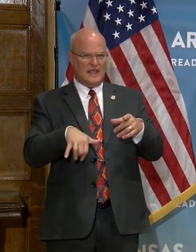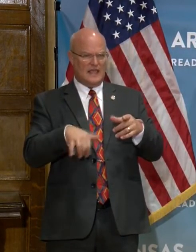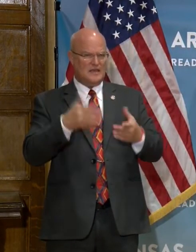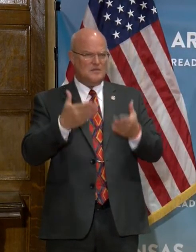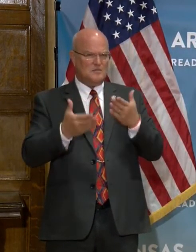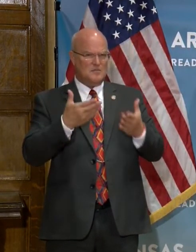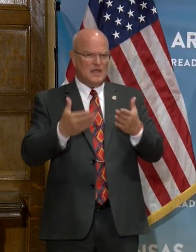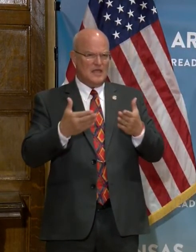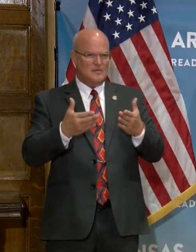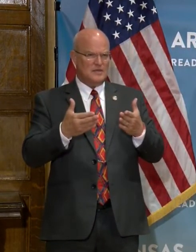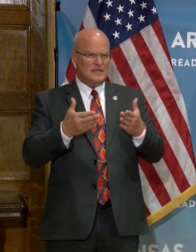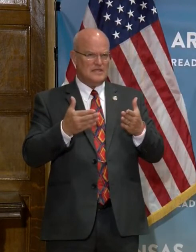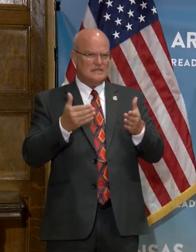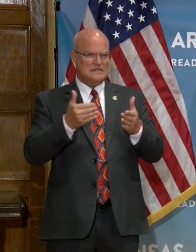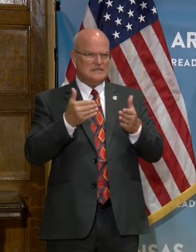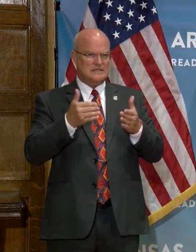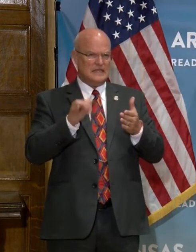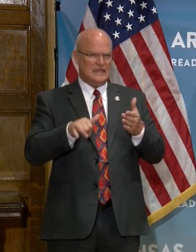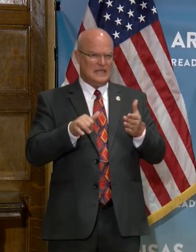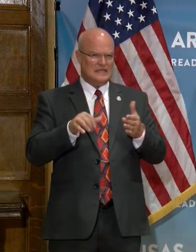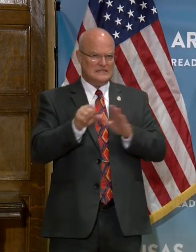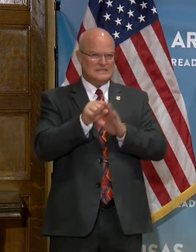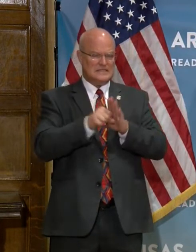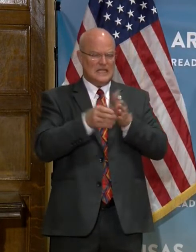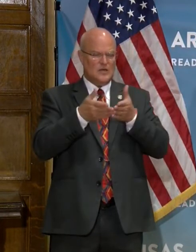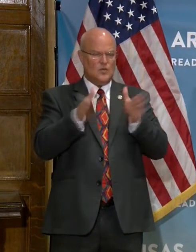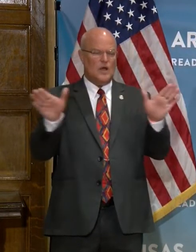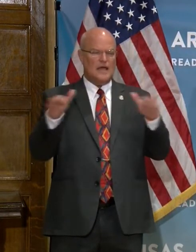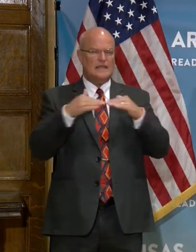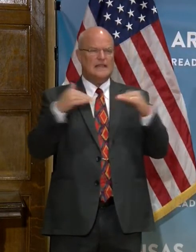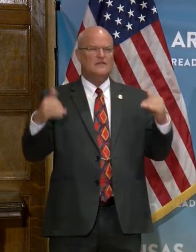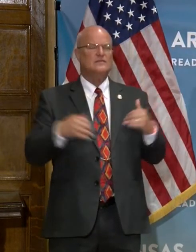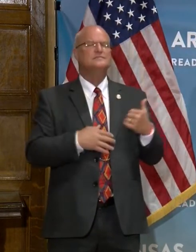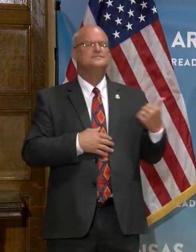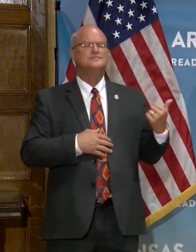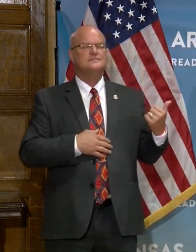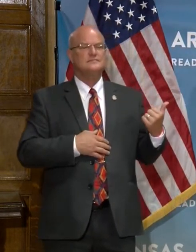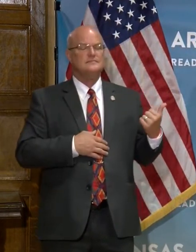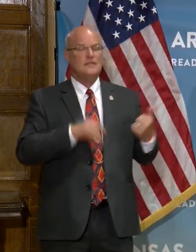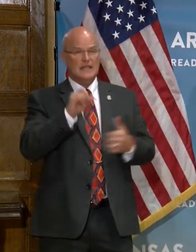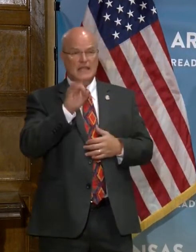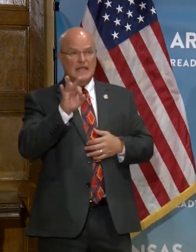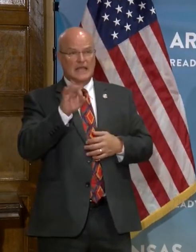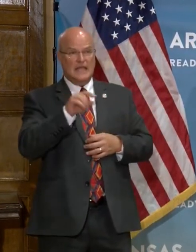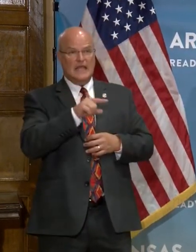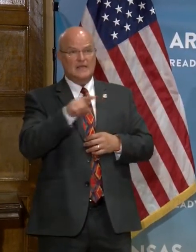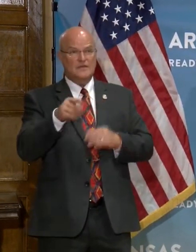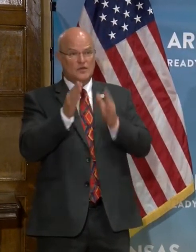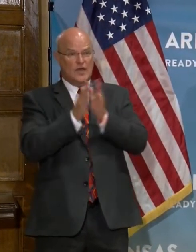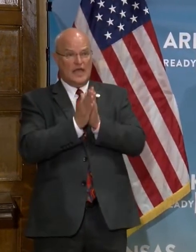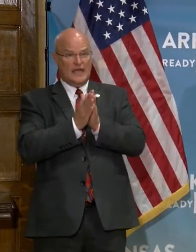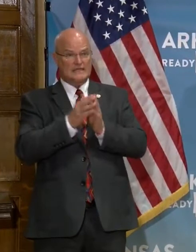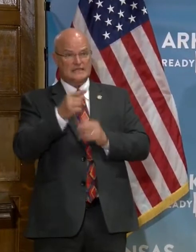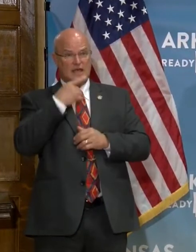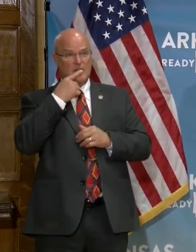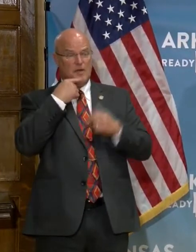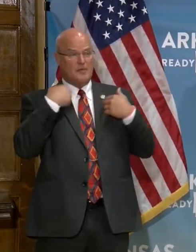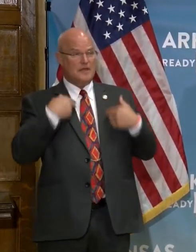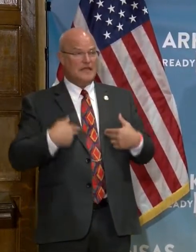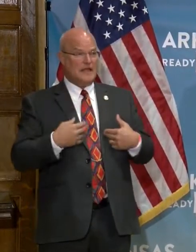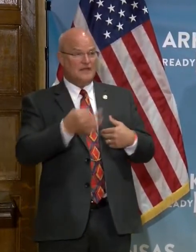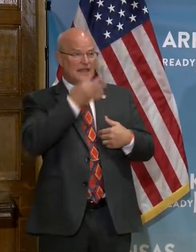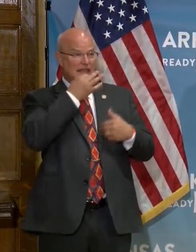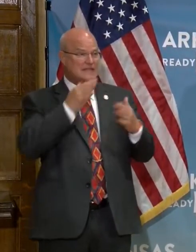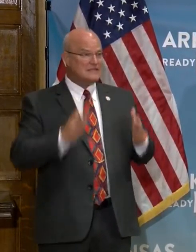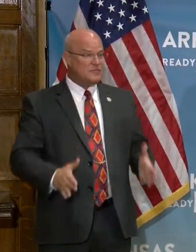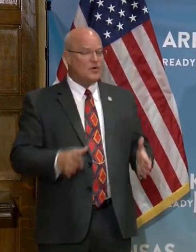maybe it can shield a little bit in that direction on a statewide level? Well, if you ask any public health expert